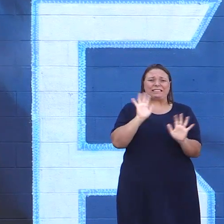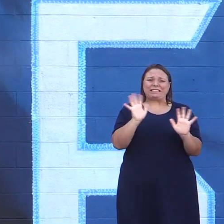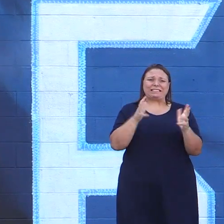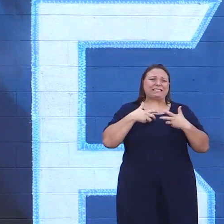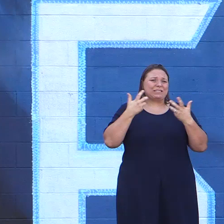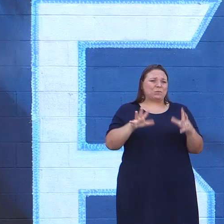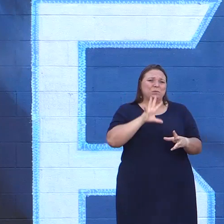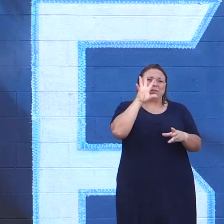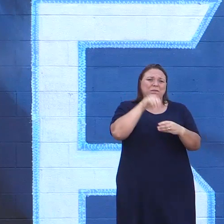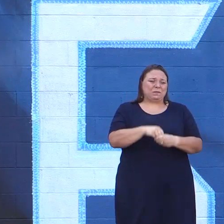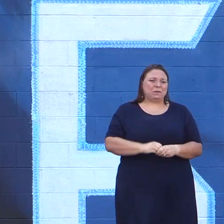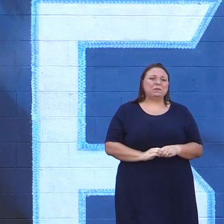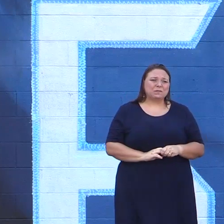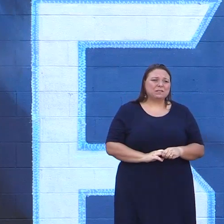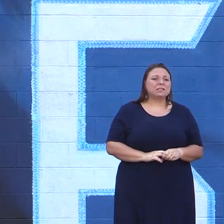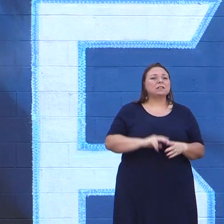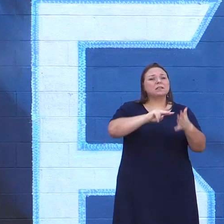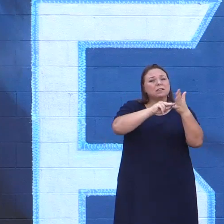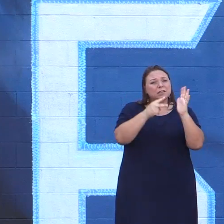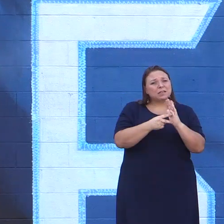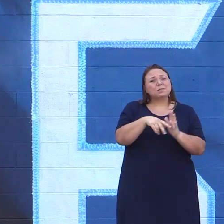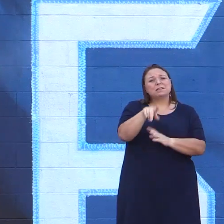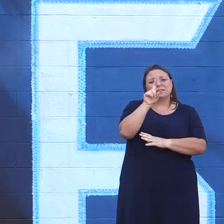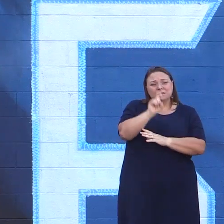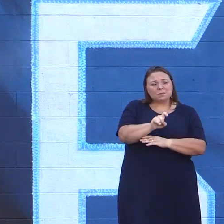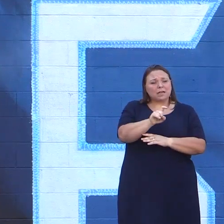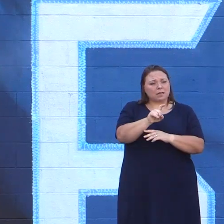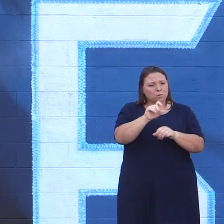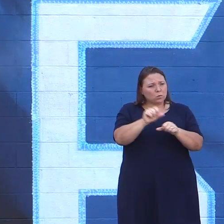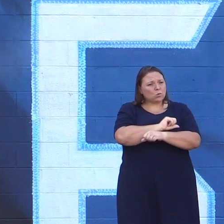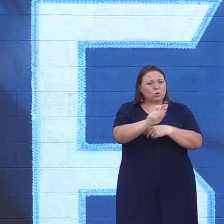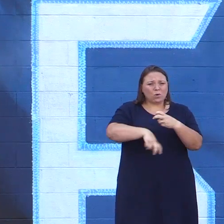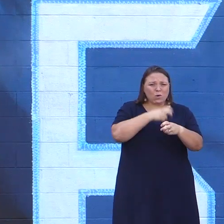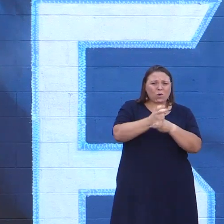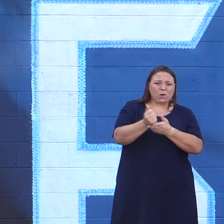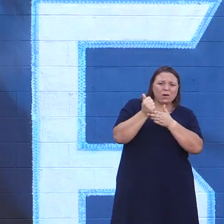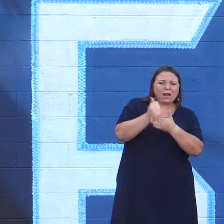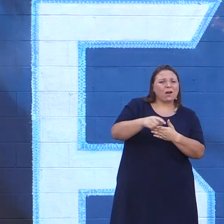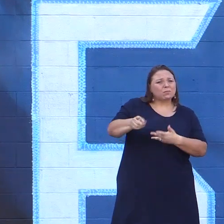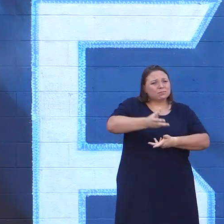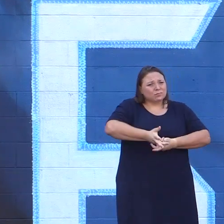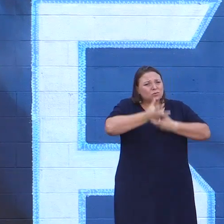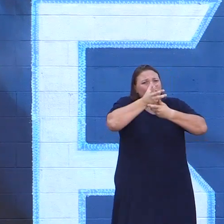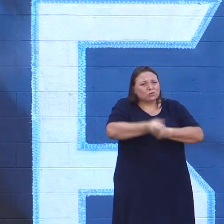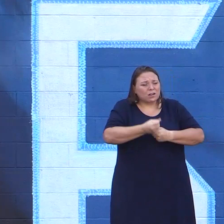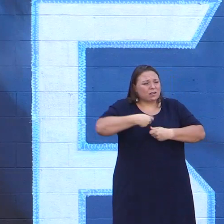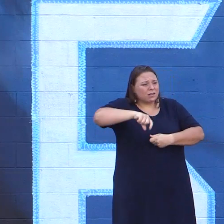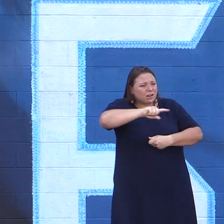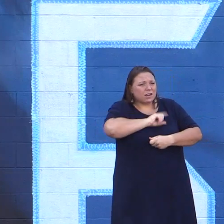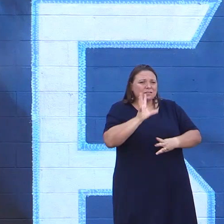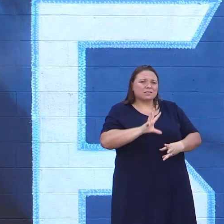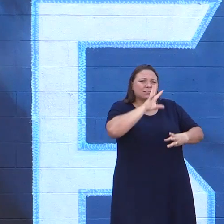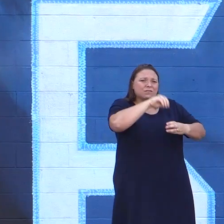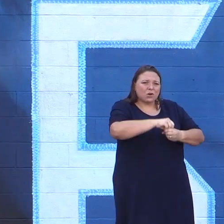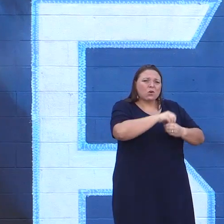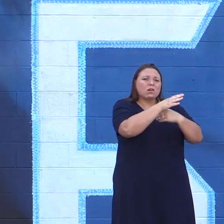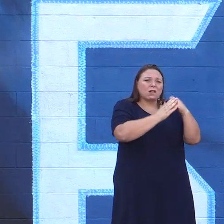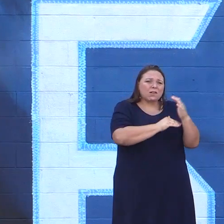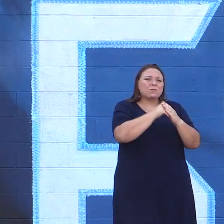medical research. So we must make a concerted effort to gain their trust and make sure that they can participate